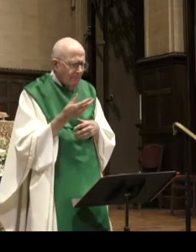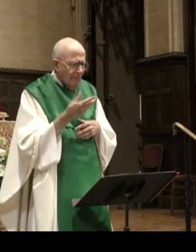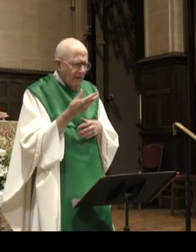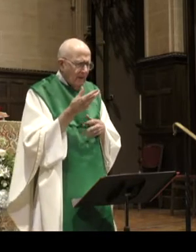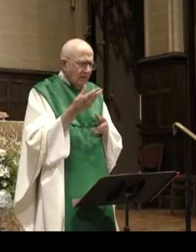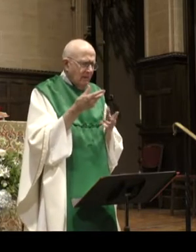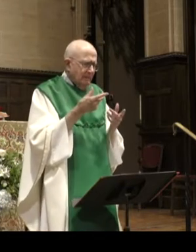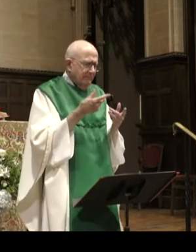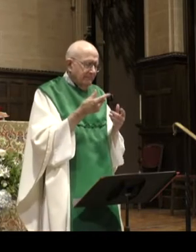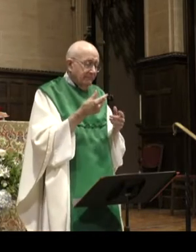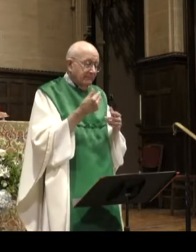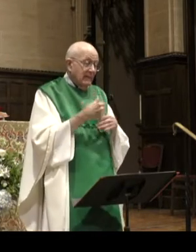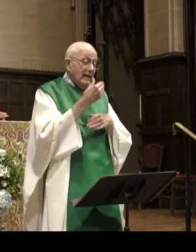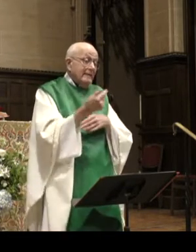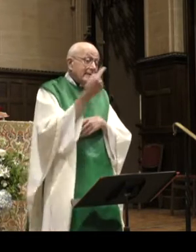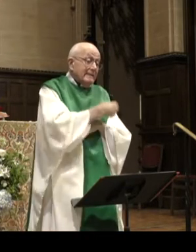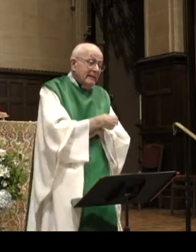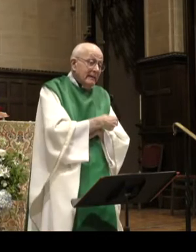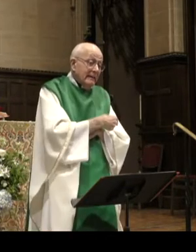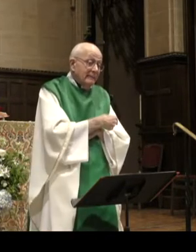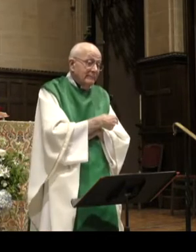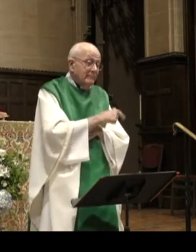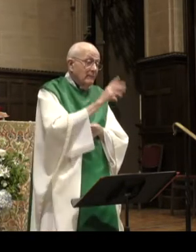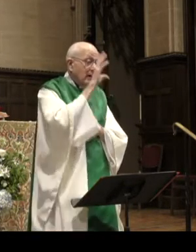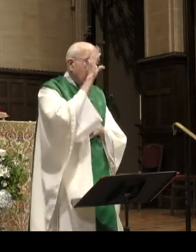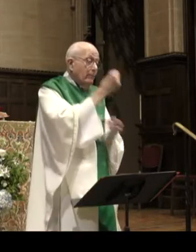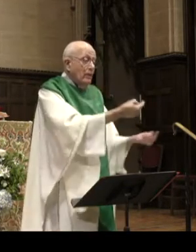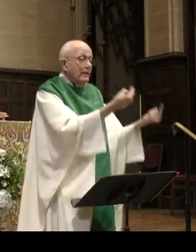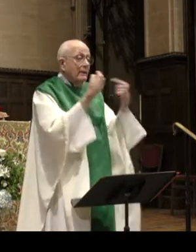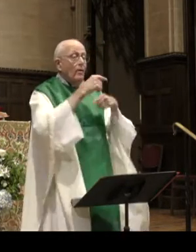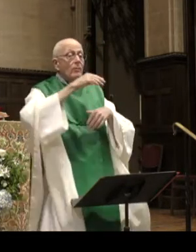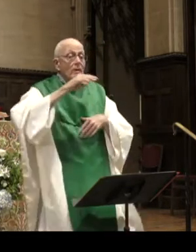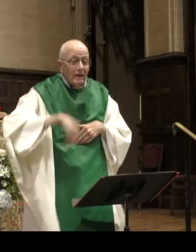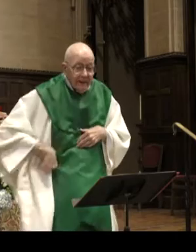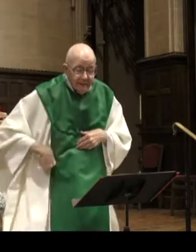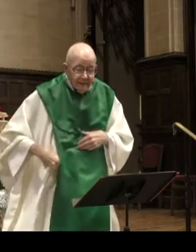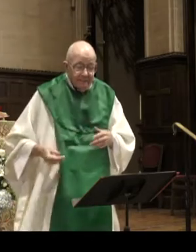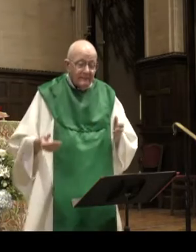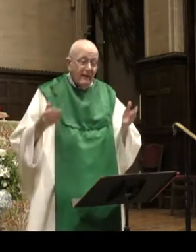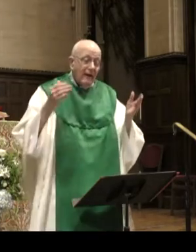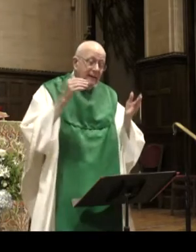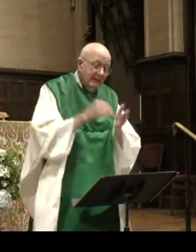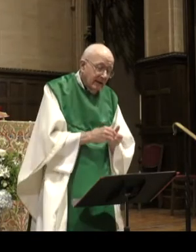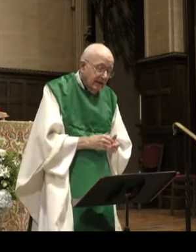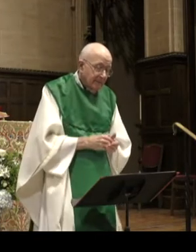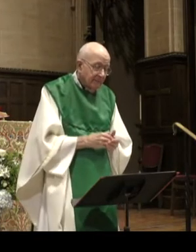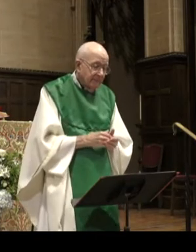Then, next day, the boy came home late again.